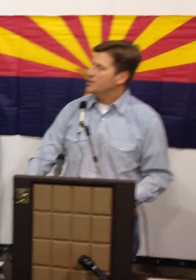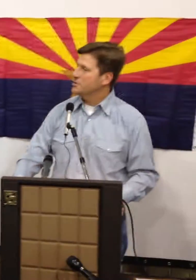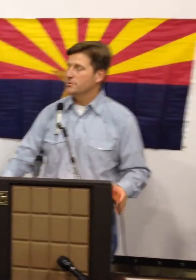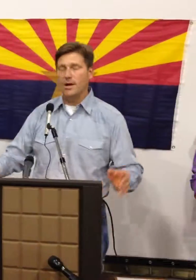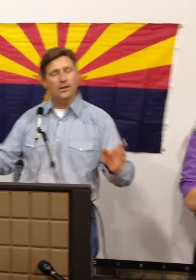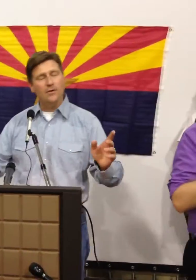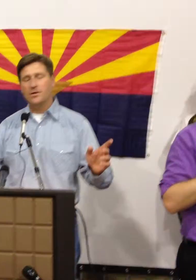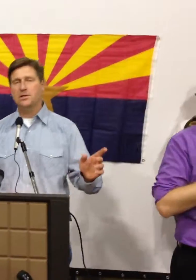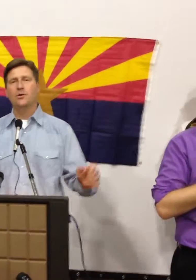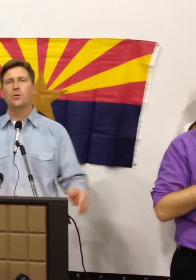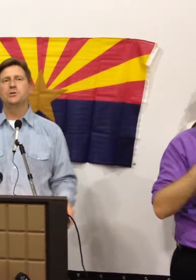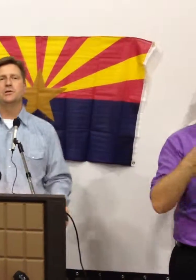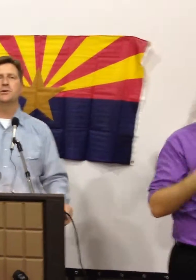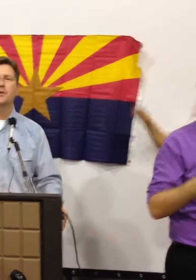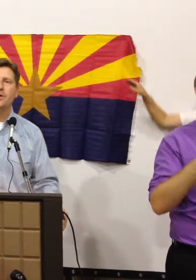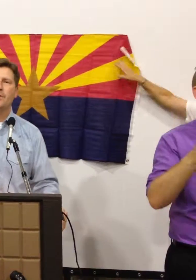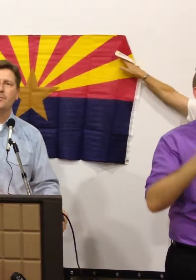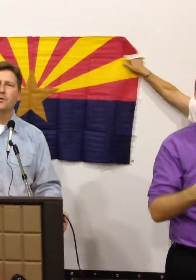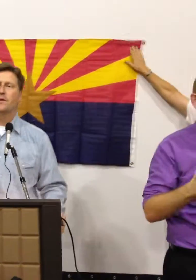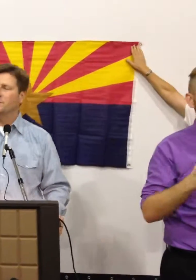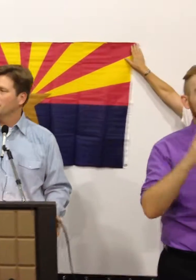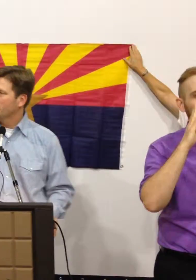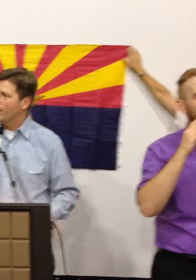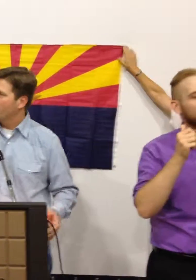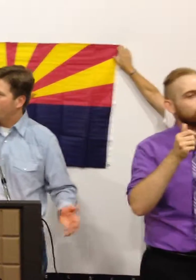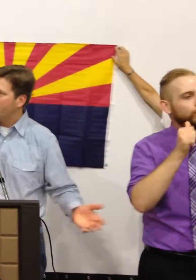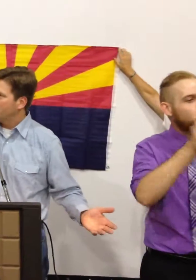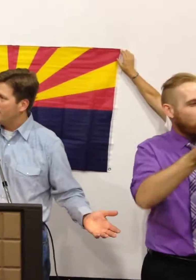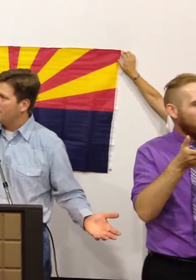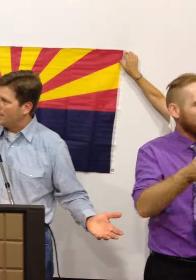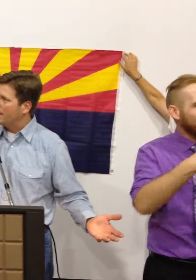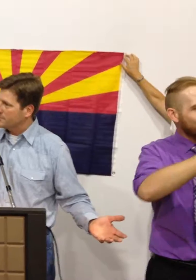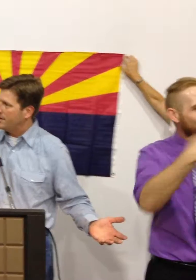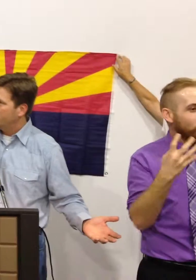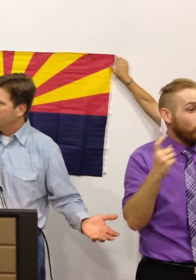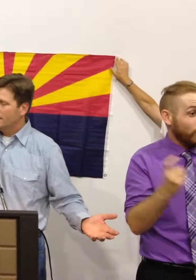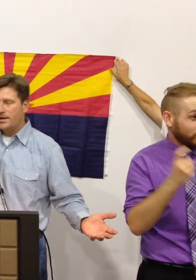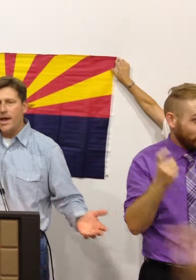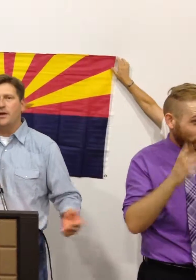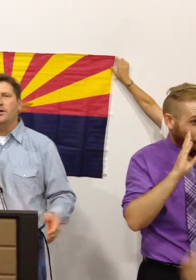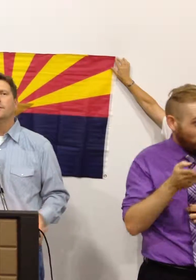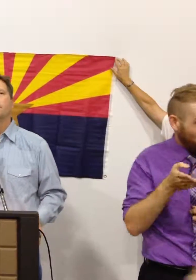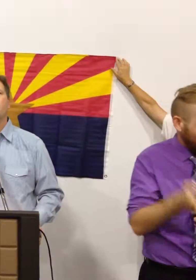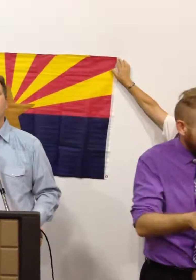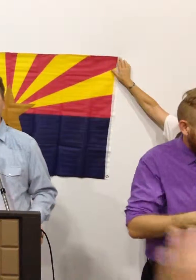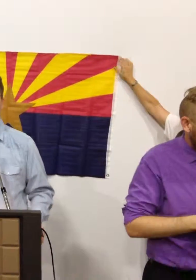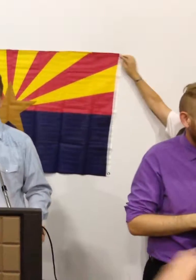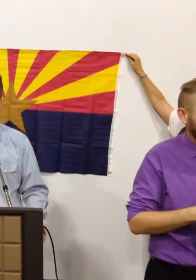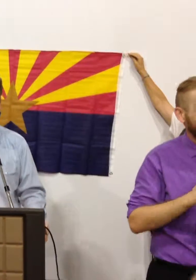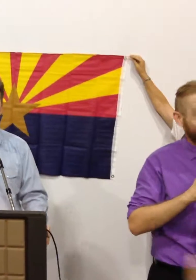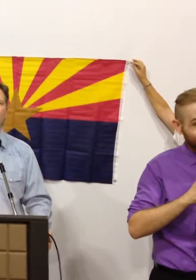court judges, who I love our city court judges. They're going to be at Rainbows Festival tomorrow, marrying as many people as we can.